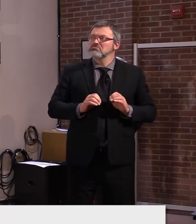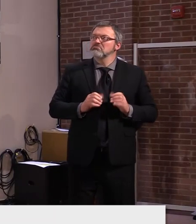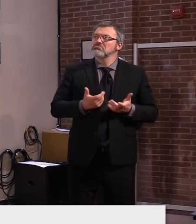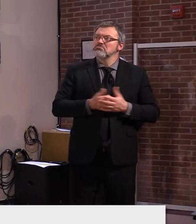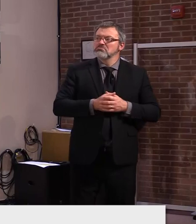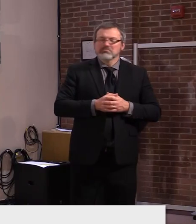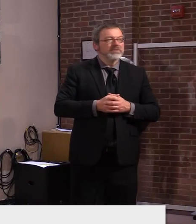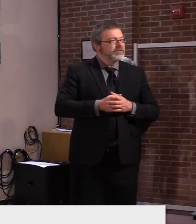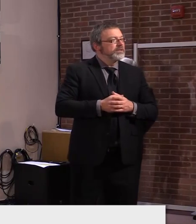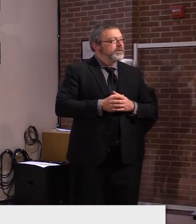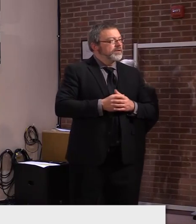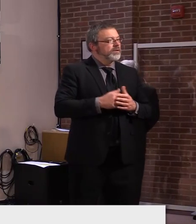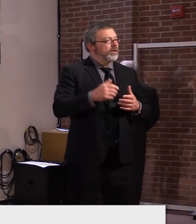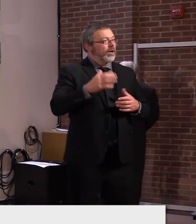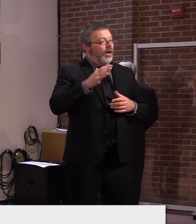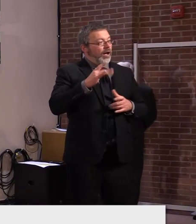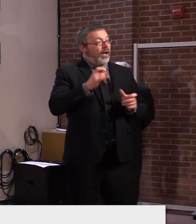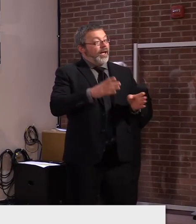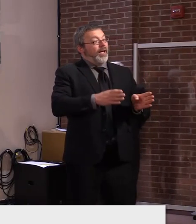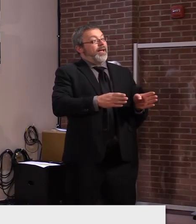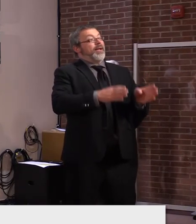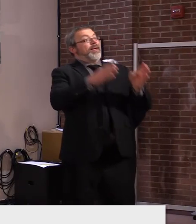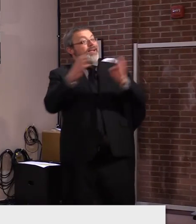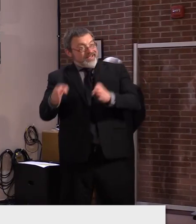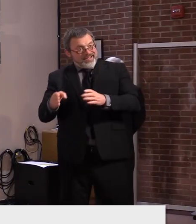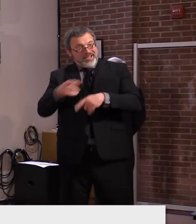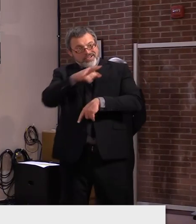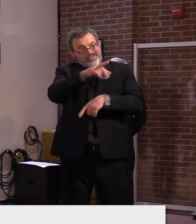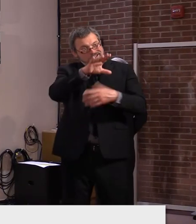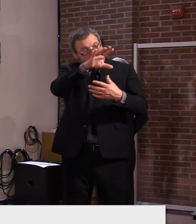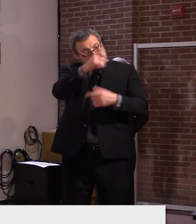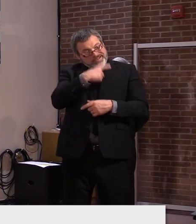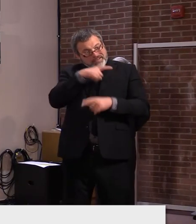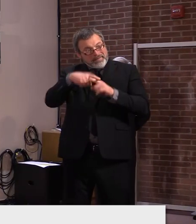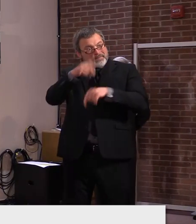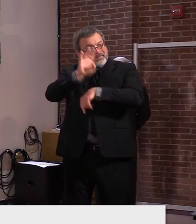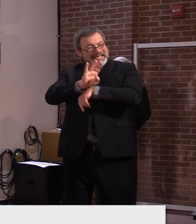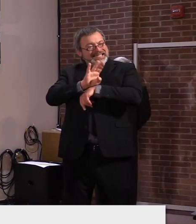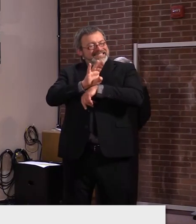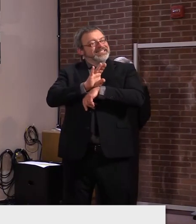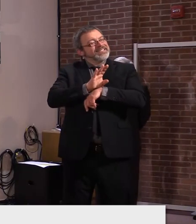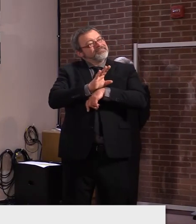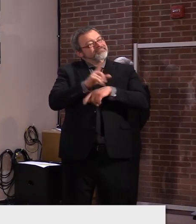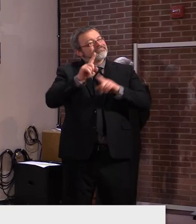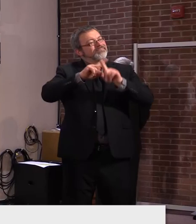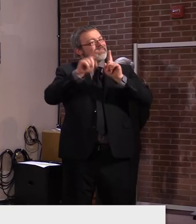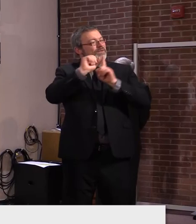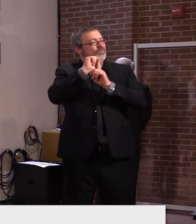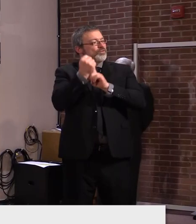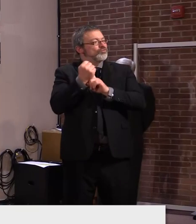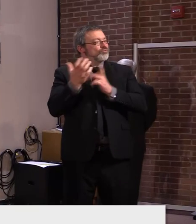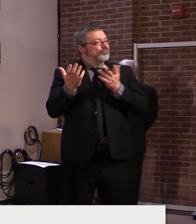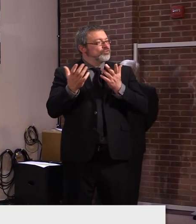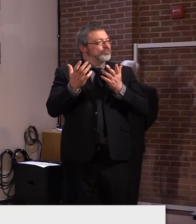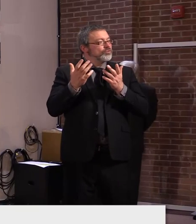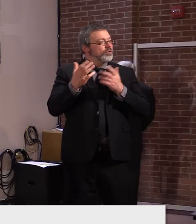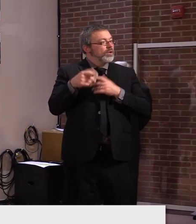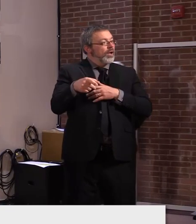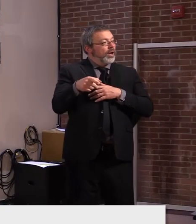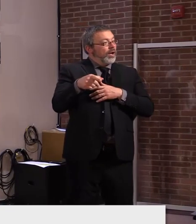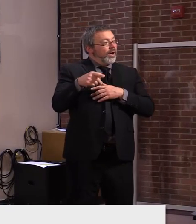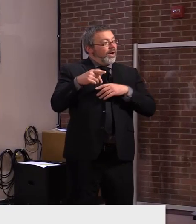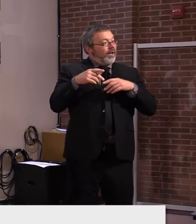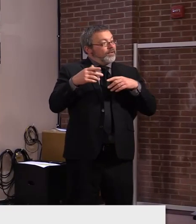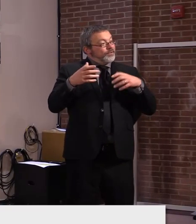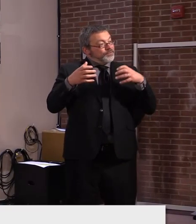work site where there's very close contact, for example, or different levels of risk. So I would say we're, you